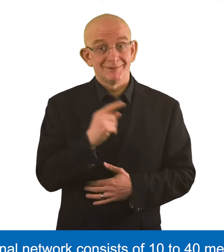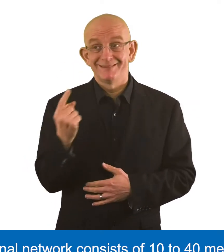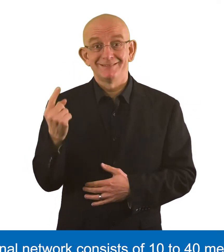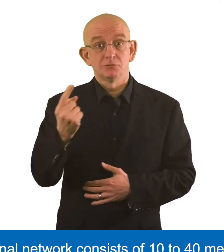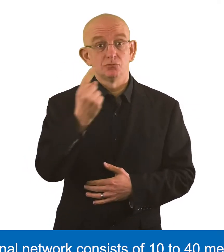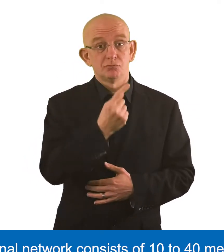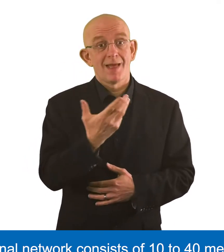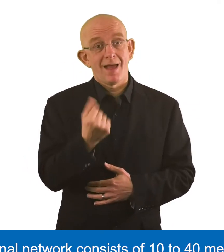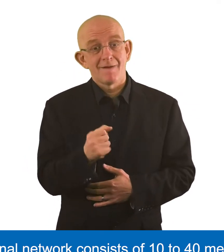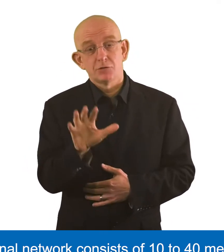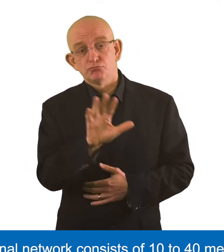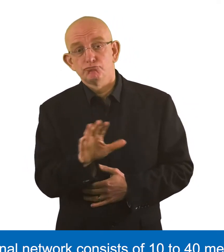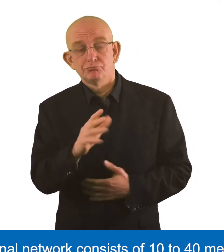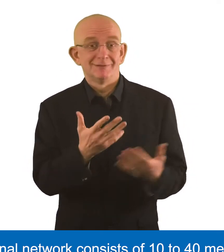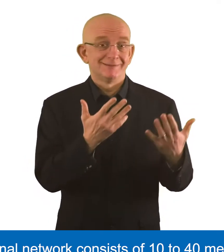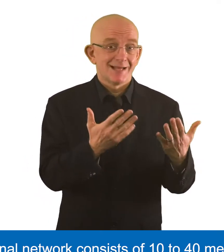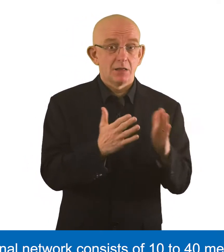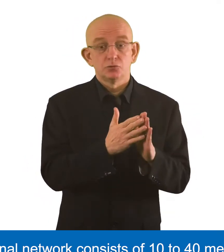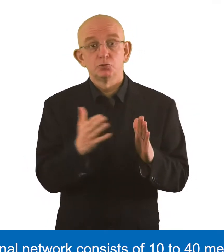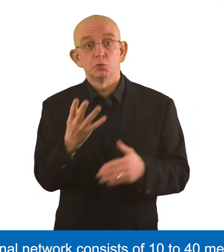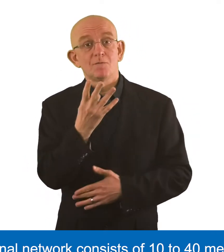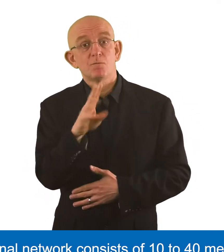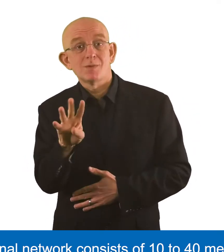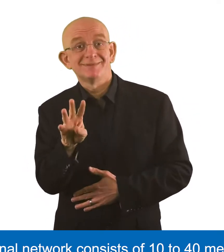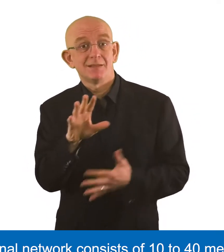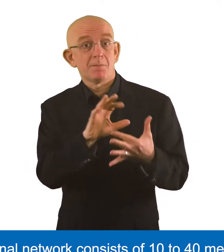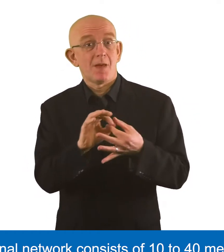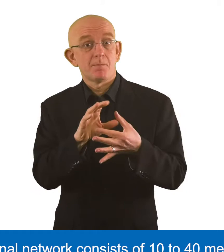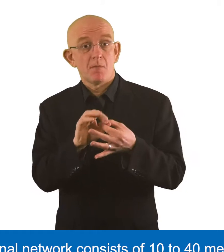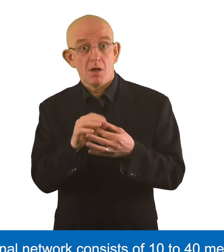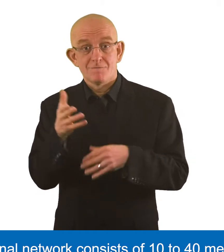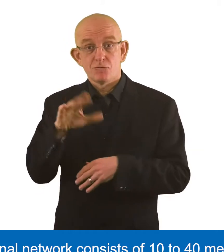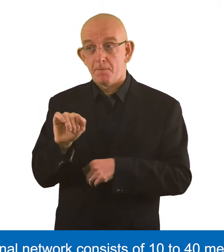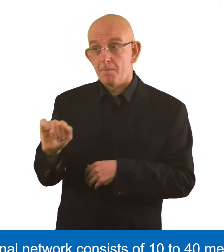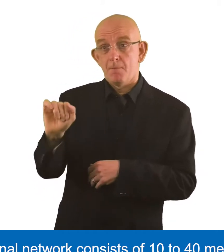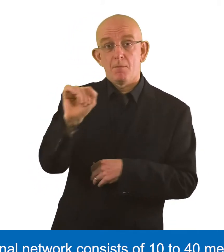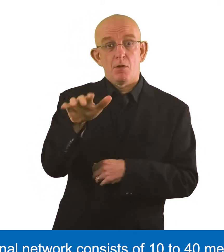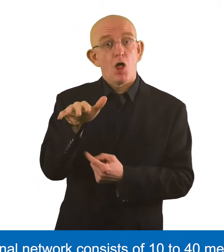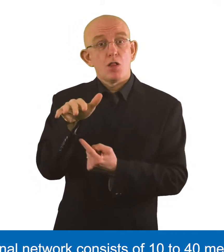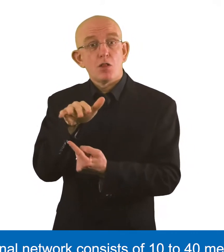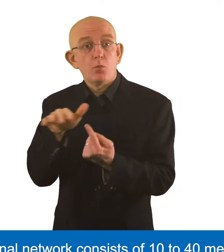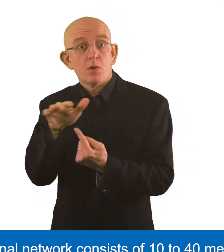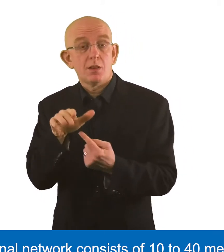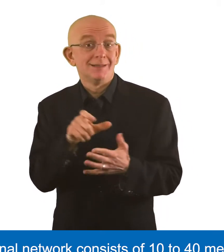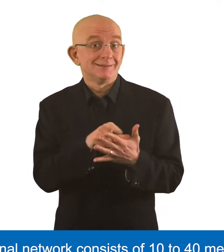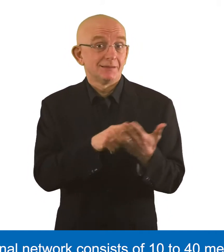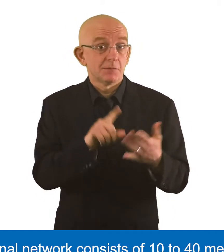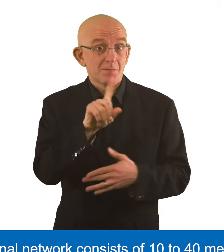Each regional network consists of 10 to 40 members from local disabled people, parents,